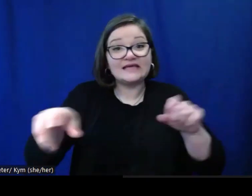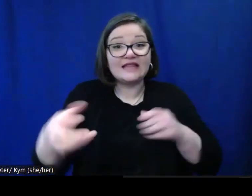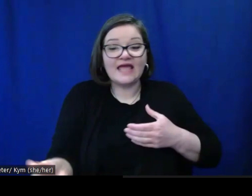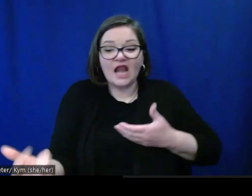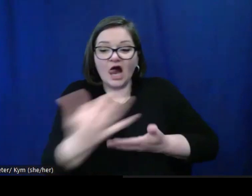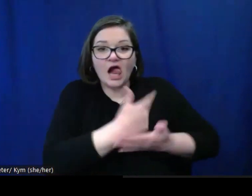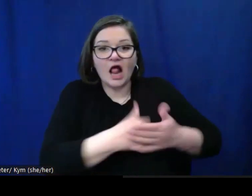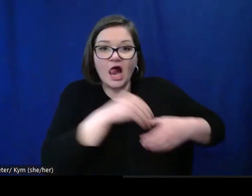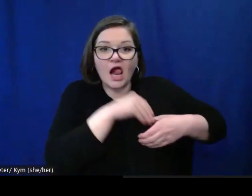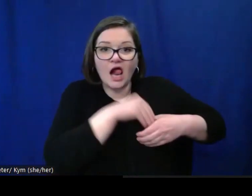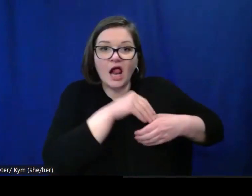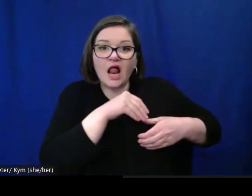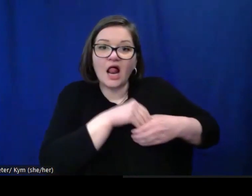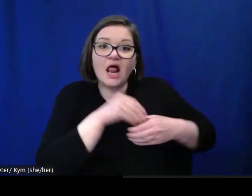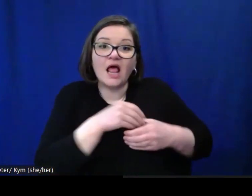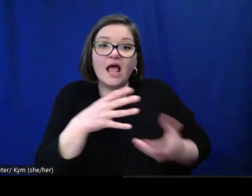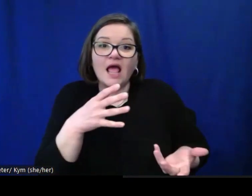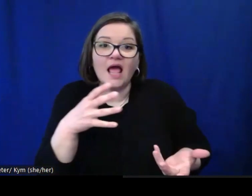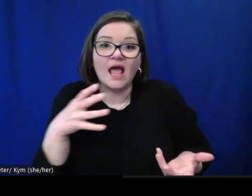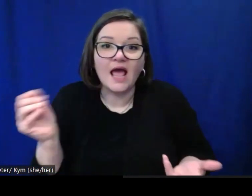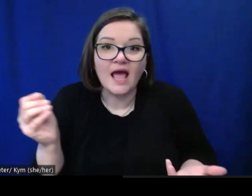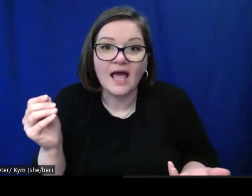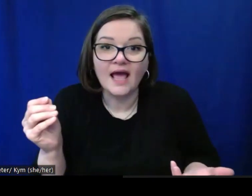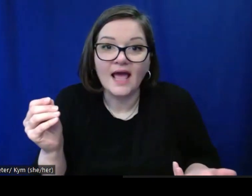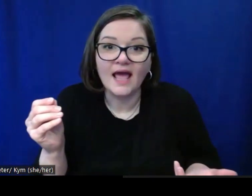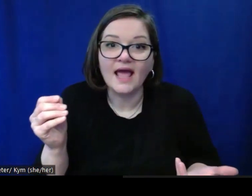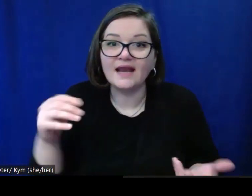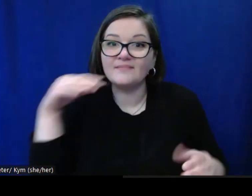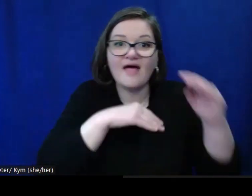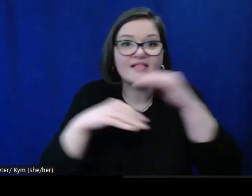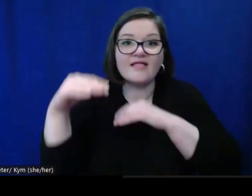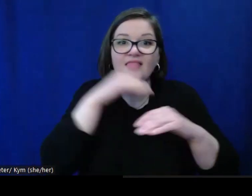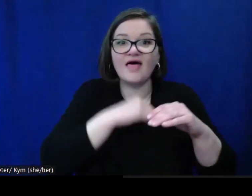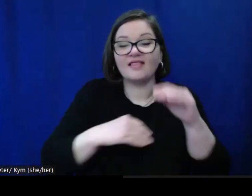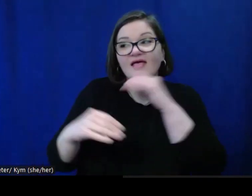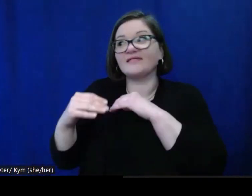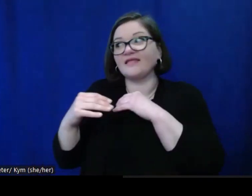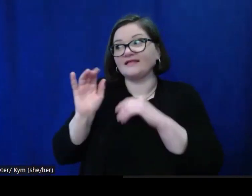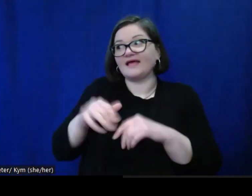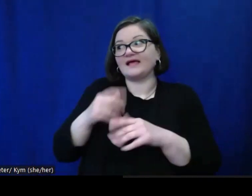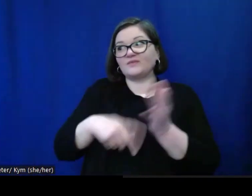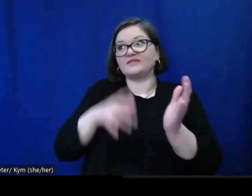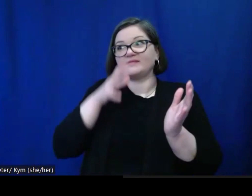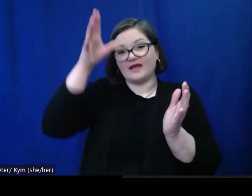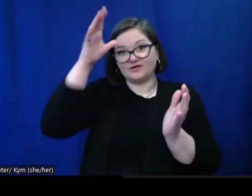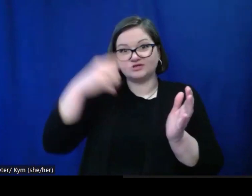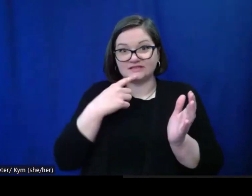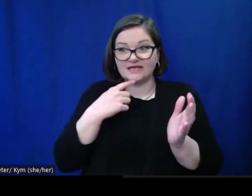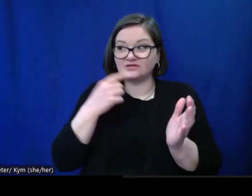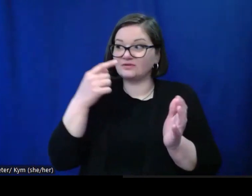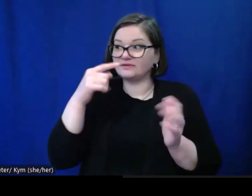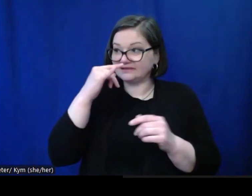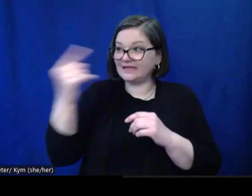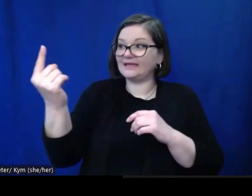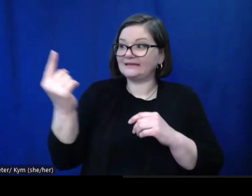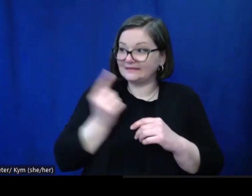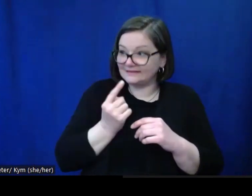are saying. And so with this kid, she was hilarious. She made me laugh so hard. She came in